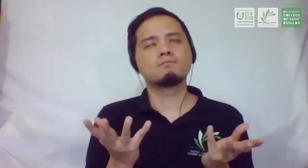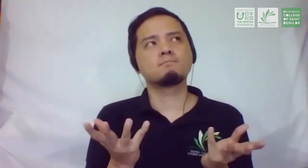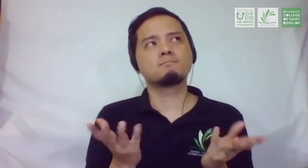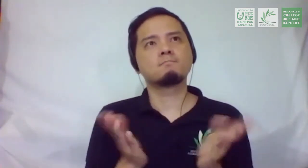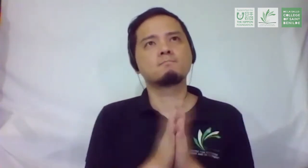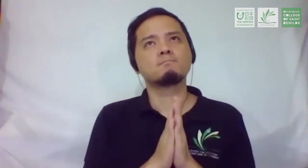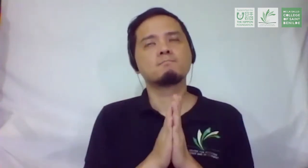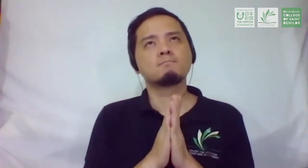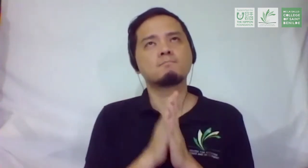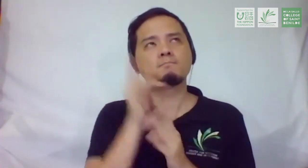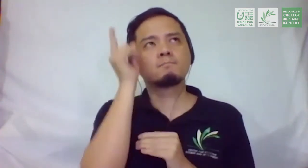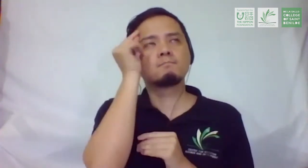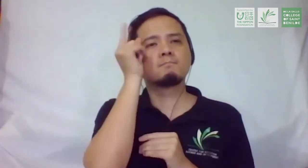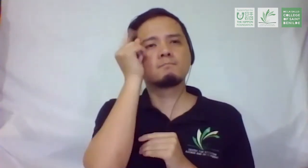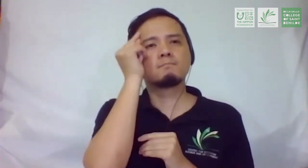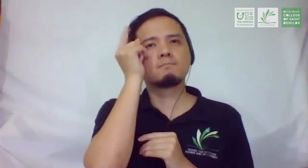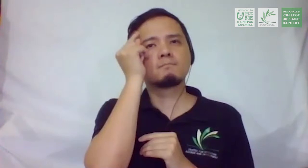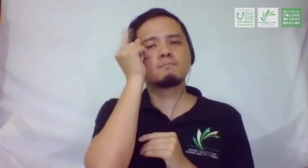like you